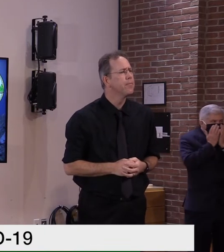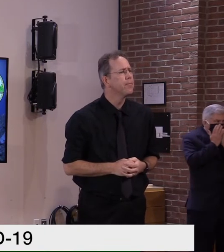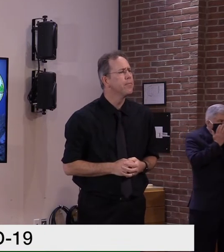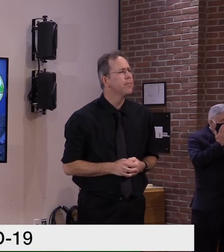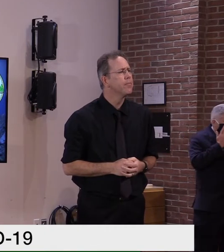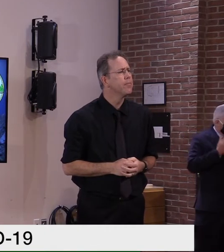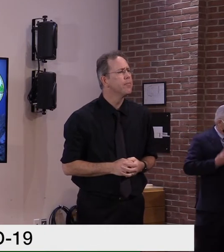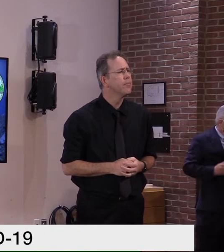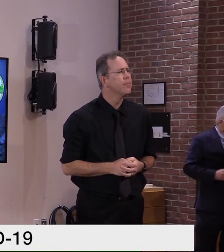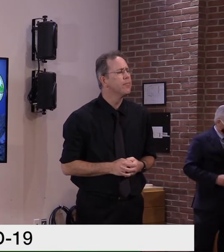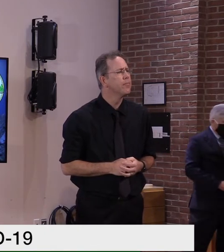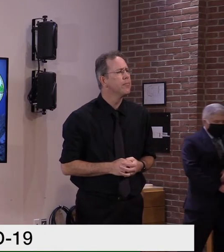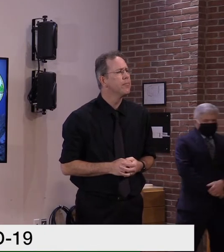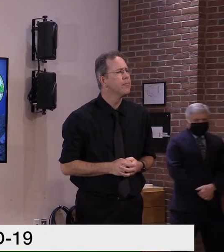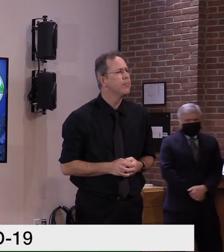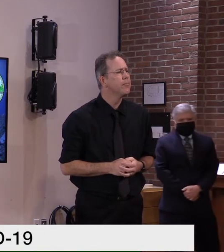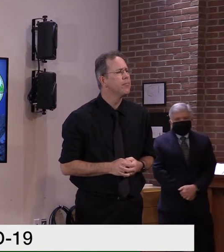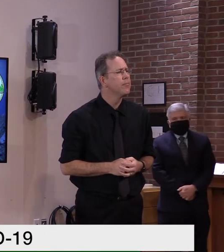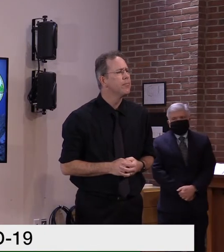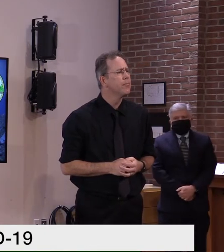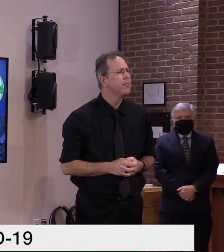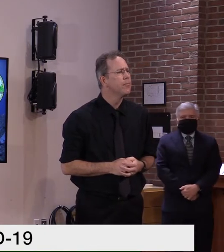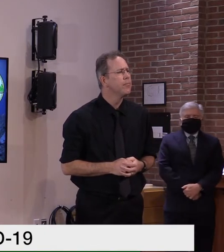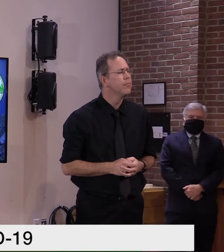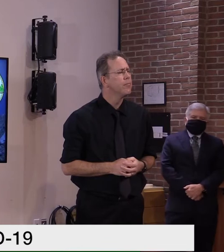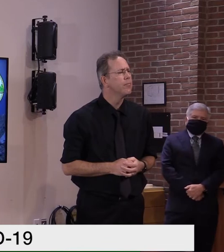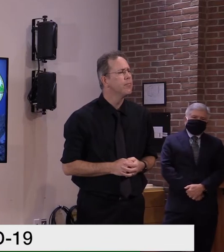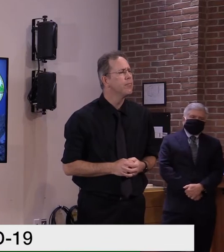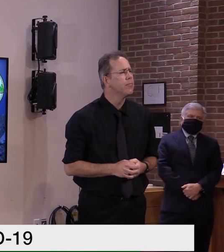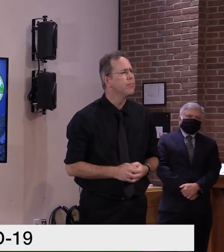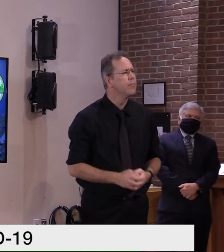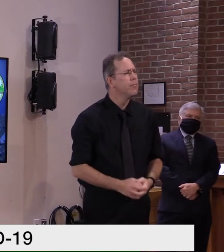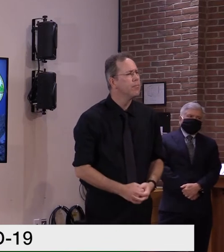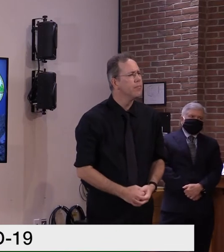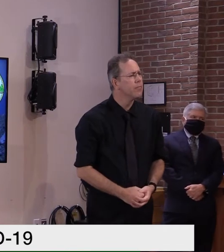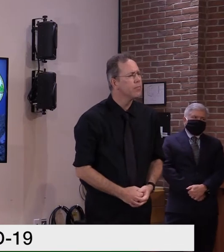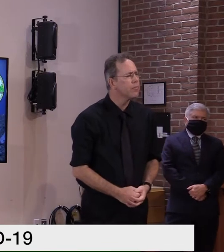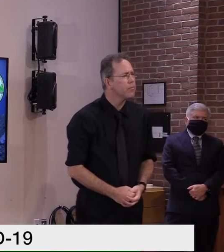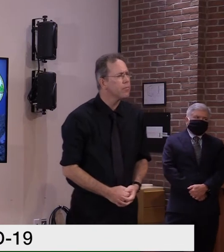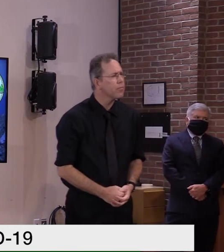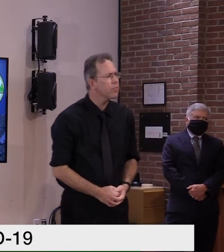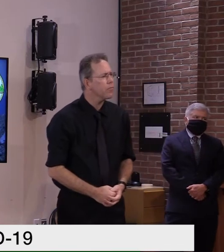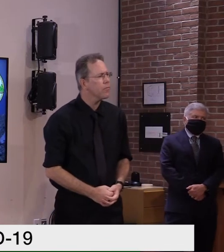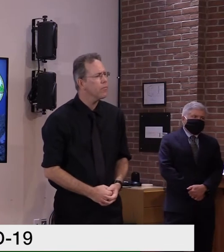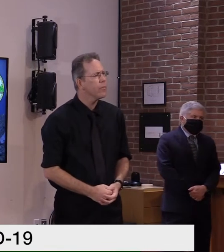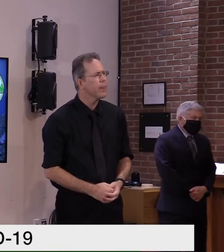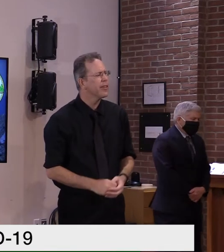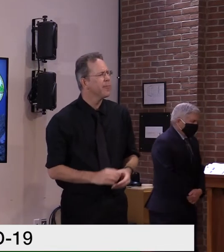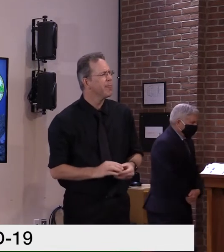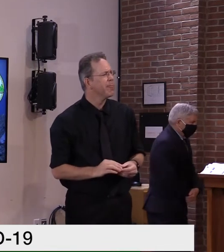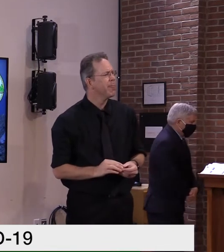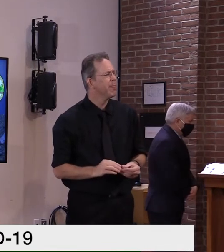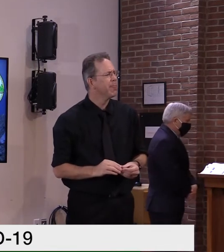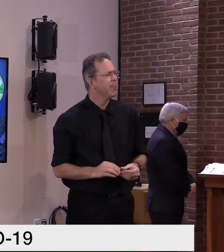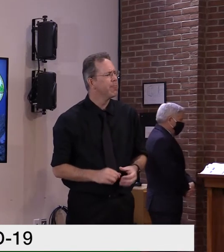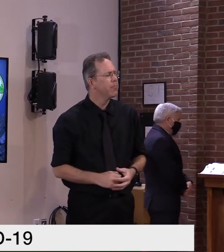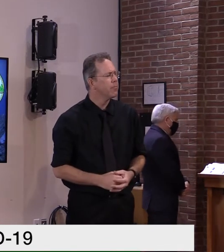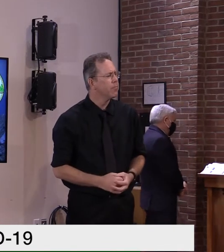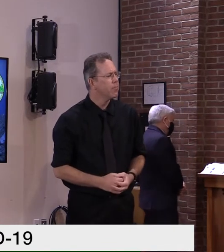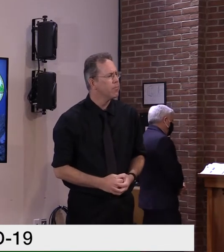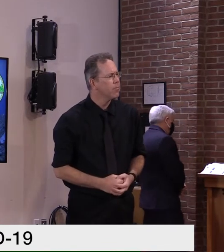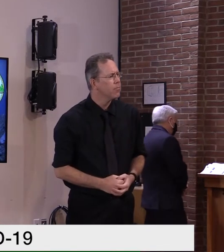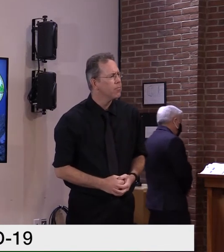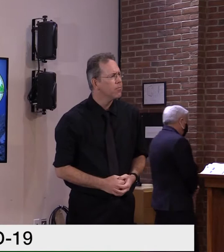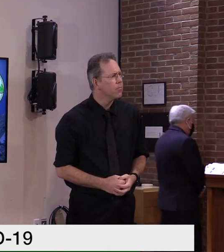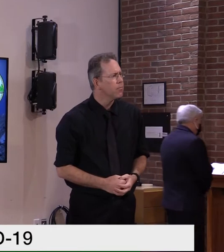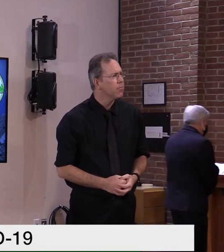as you well know, Northern Vermont University got a $3.5 million extraordinary gift that was announced yesterday. I know they're